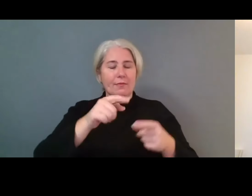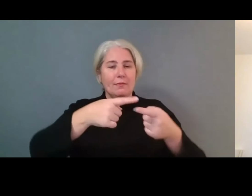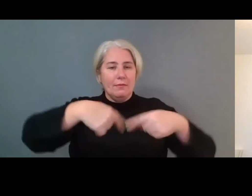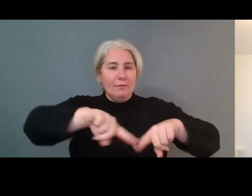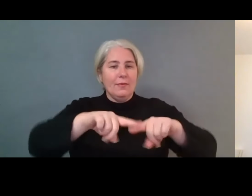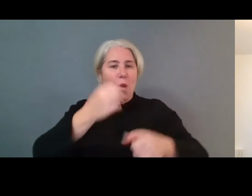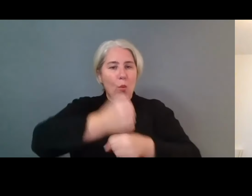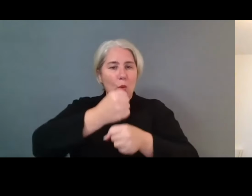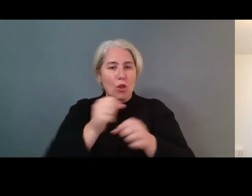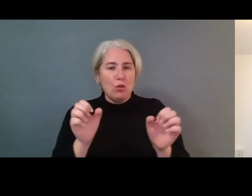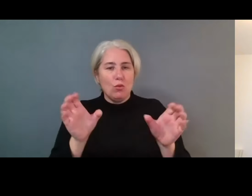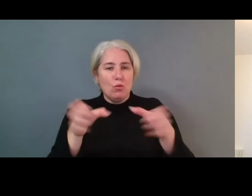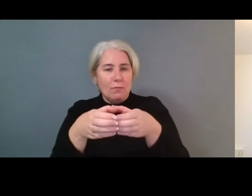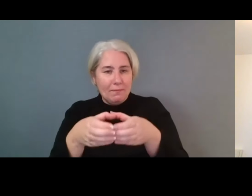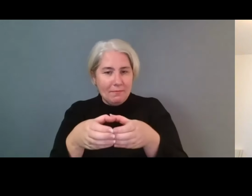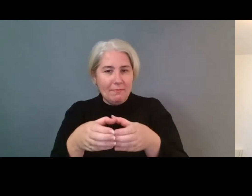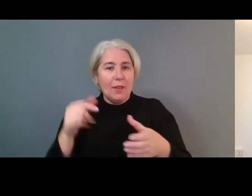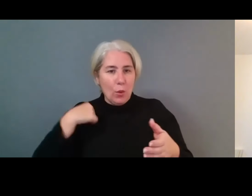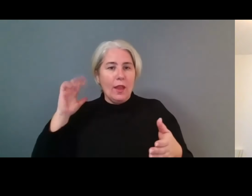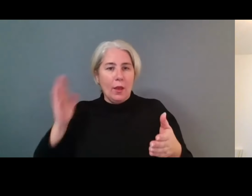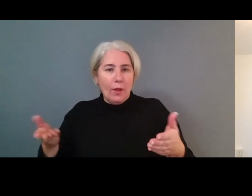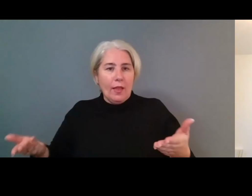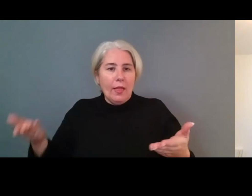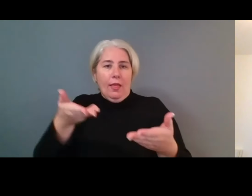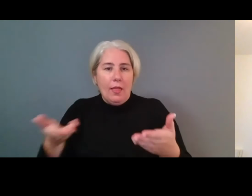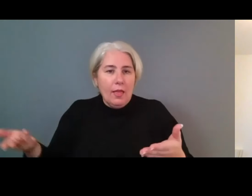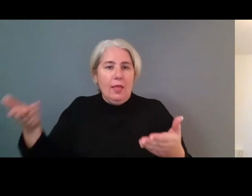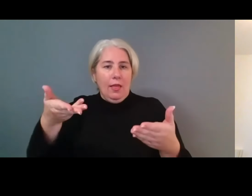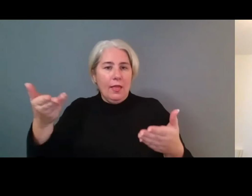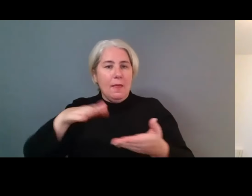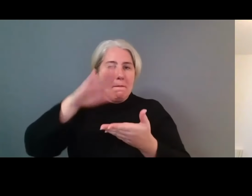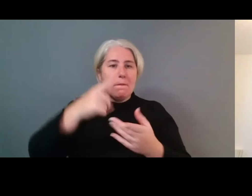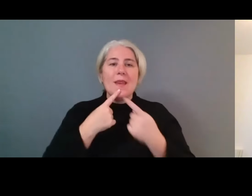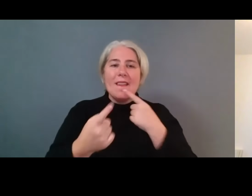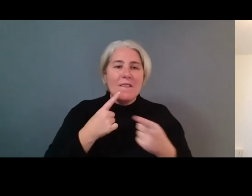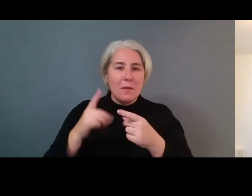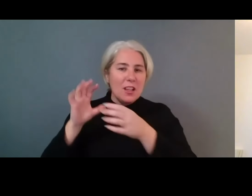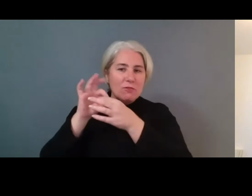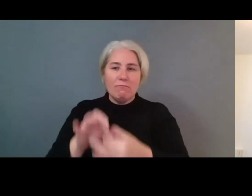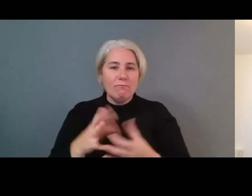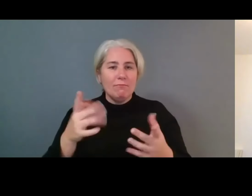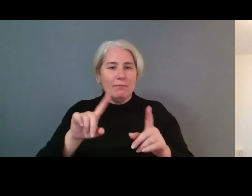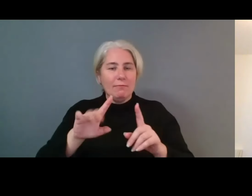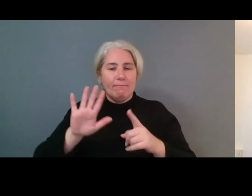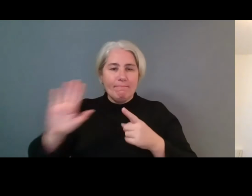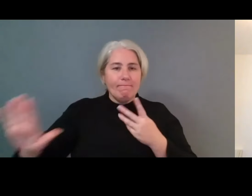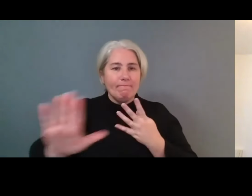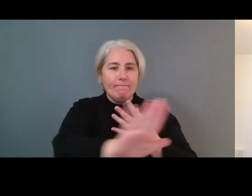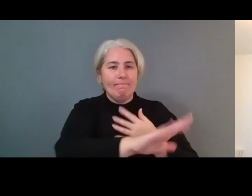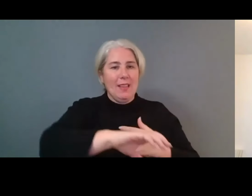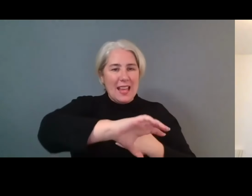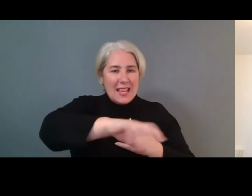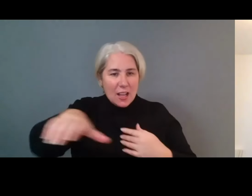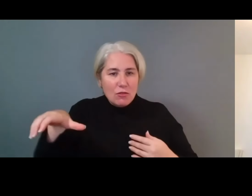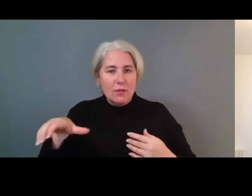of submitting different contributions in a particular country, on particular countries, but